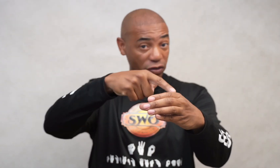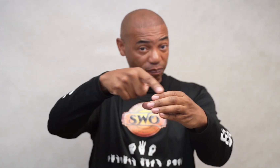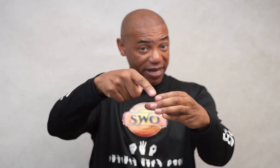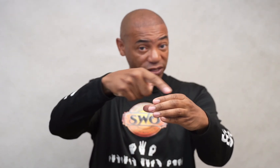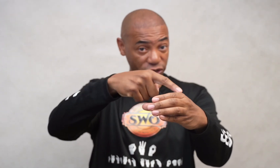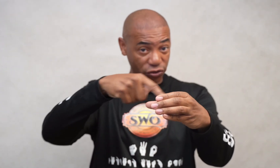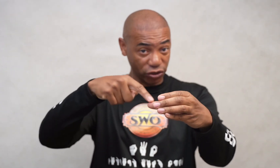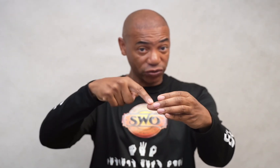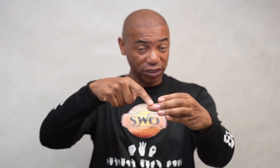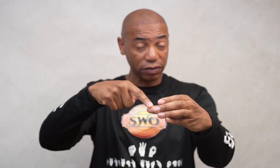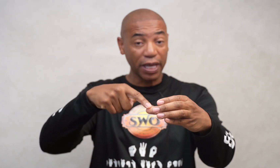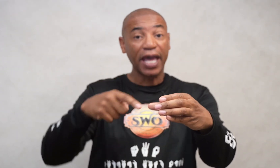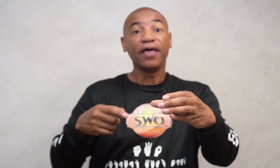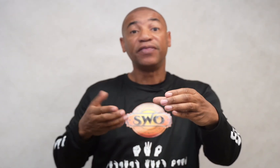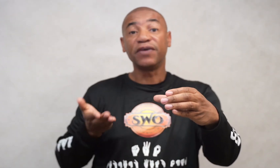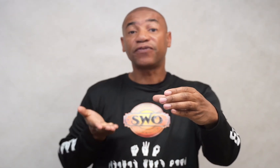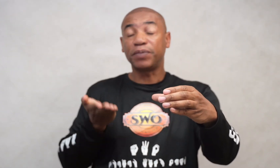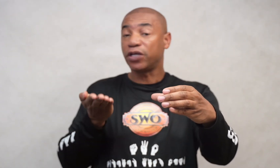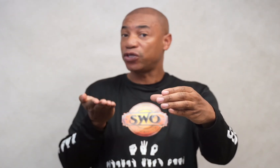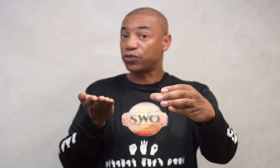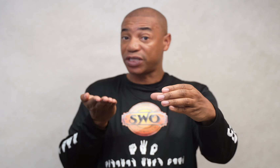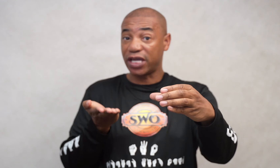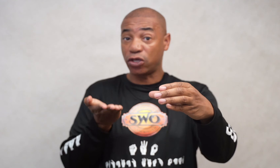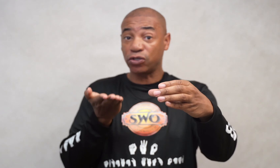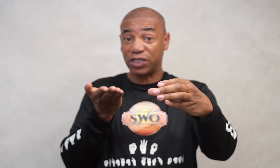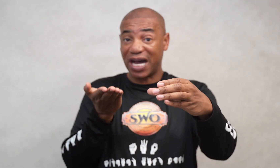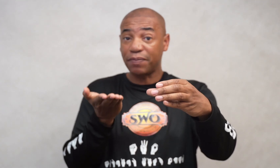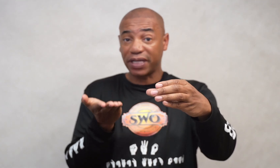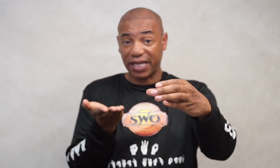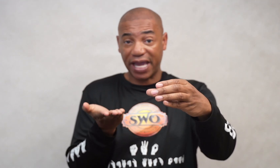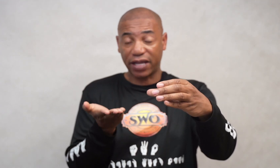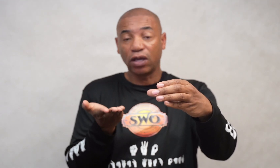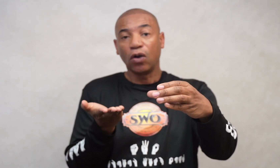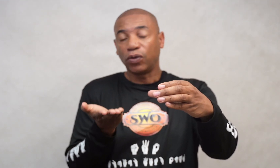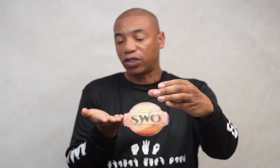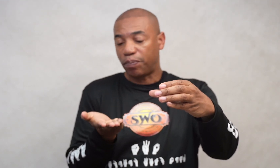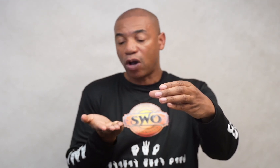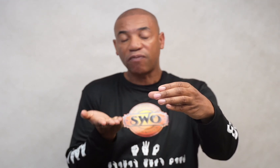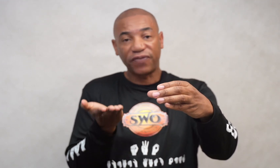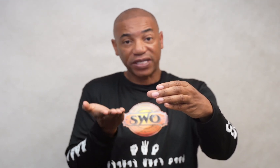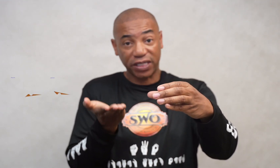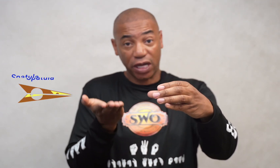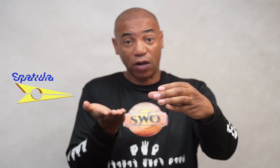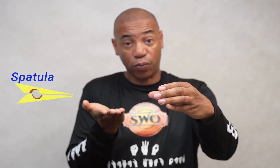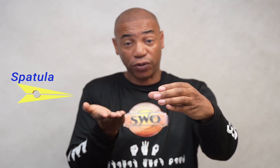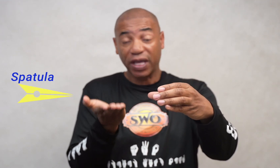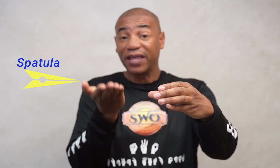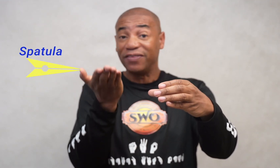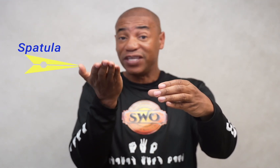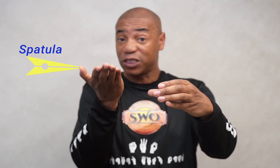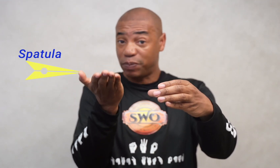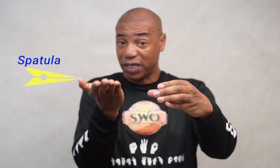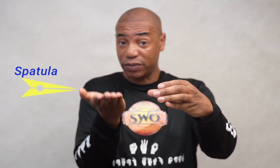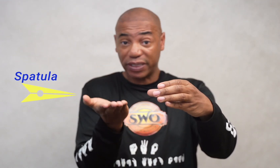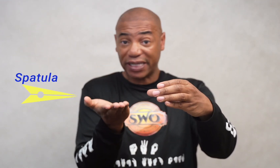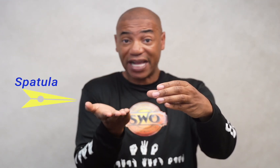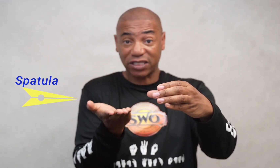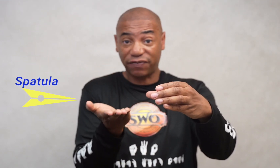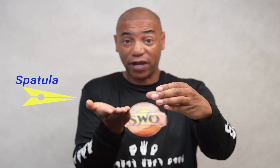pan that you're using. Then from here, you'll take your dominant hand with the palm facing upward. This becomes the classifier,